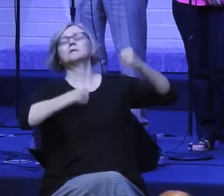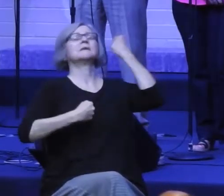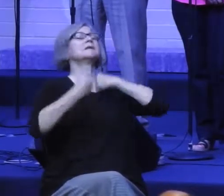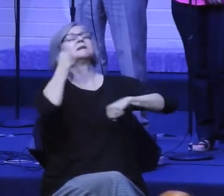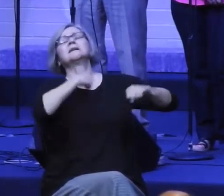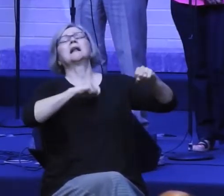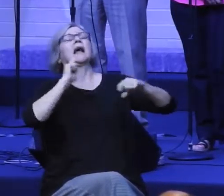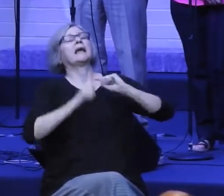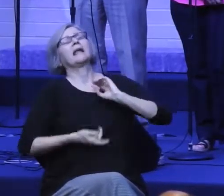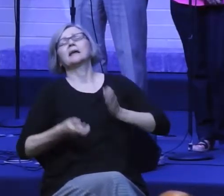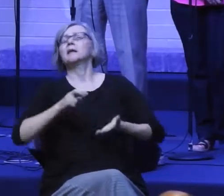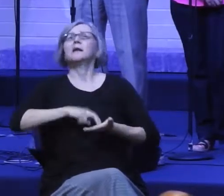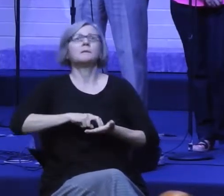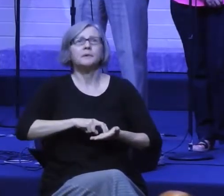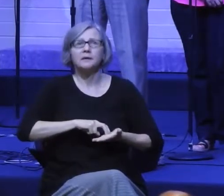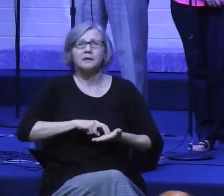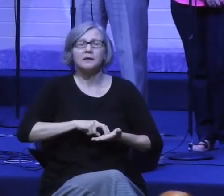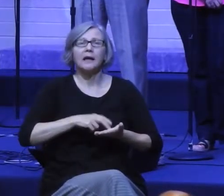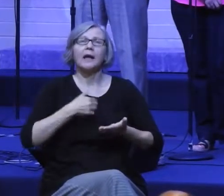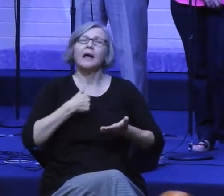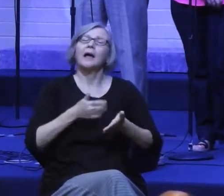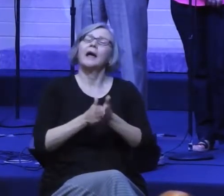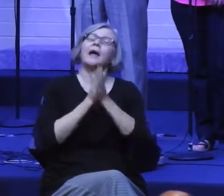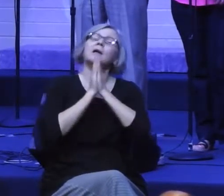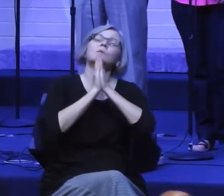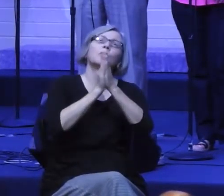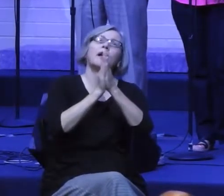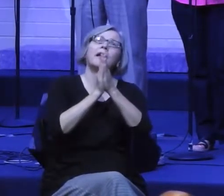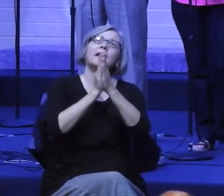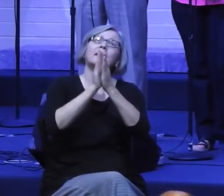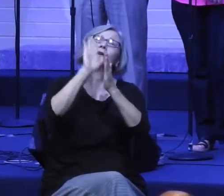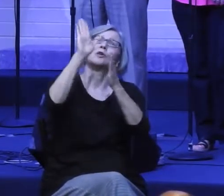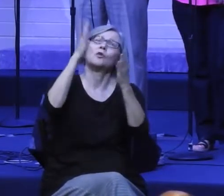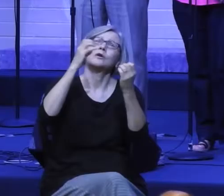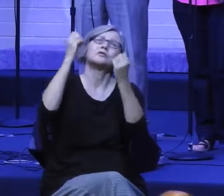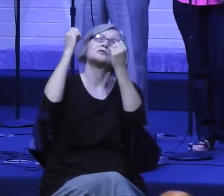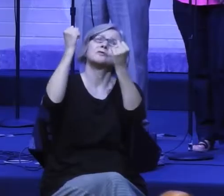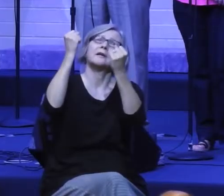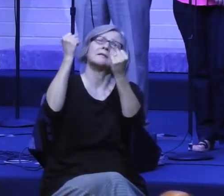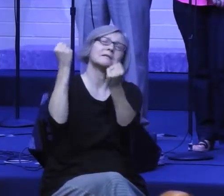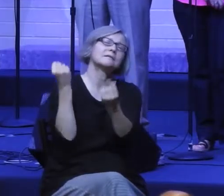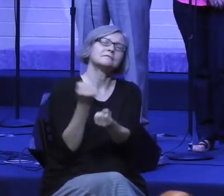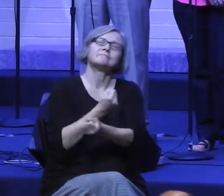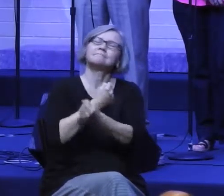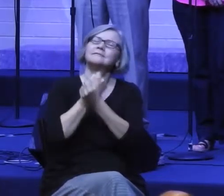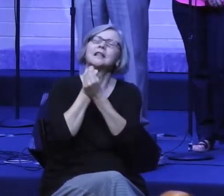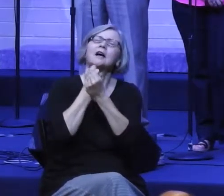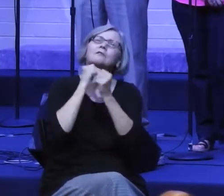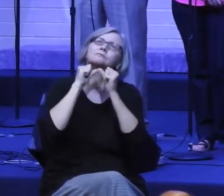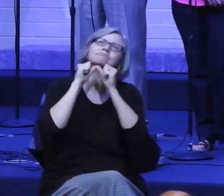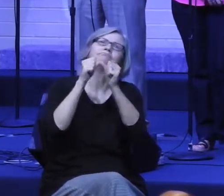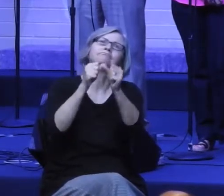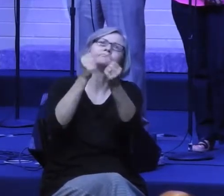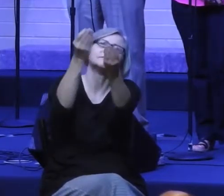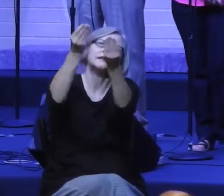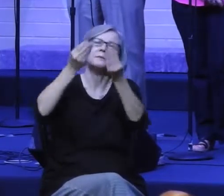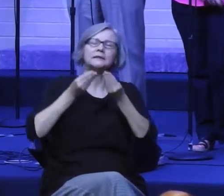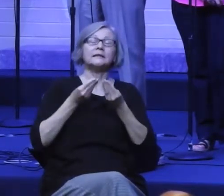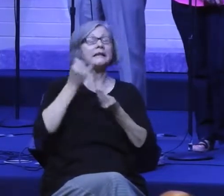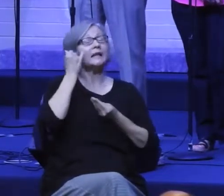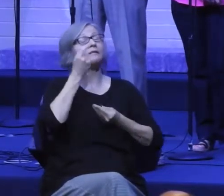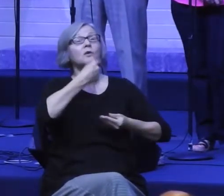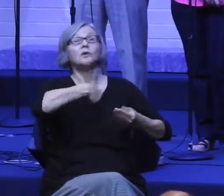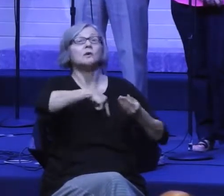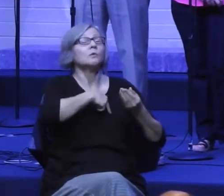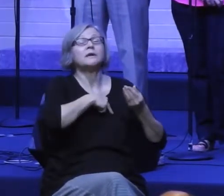with us. I pray that you would give us the strength of your relentless love. Lord, if we feel like we've